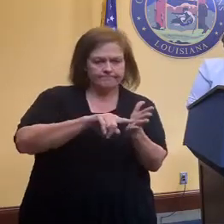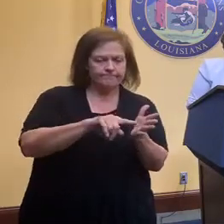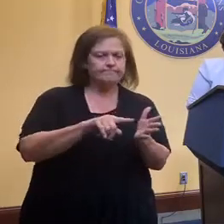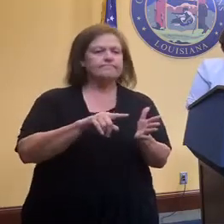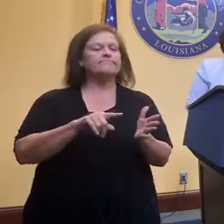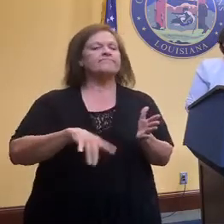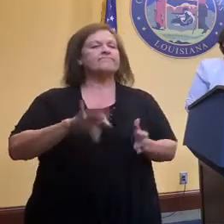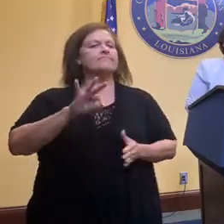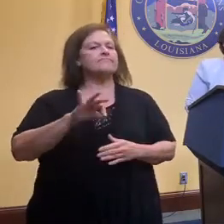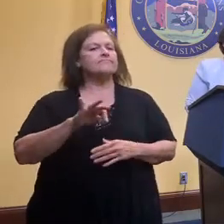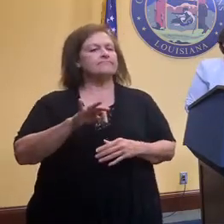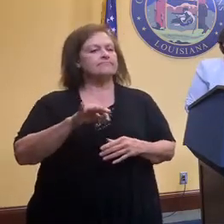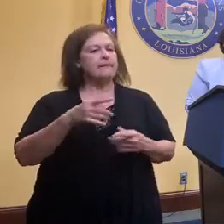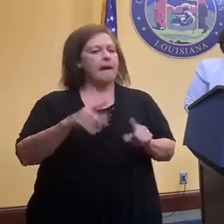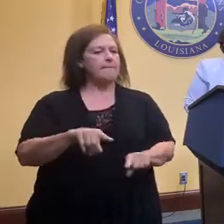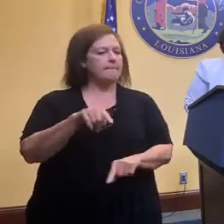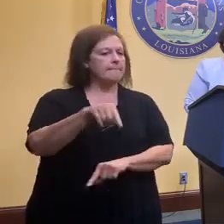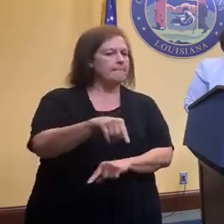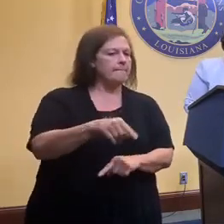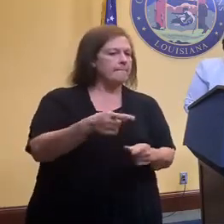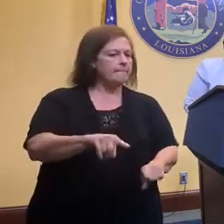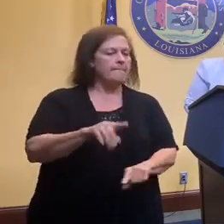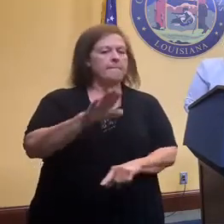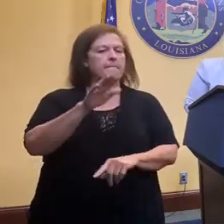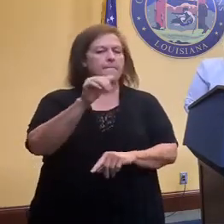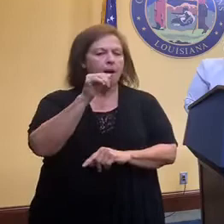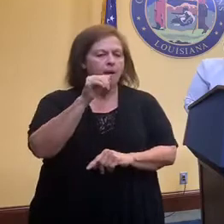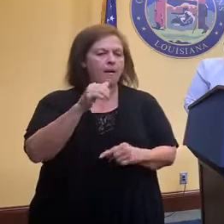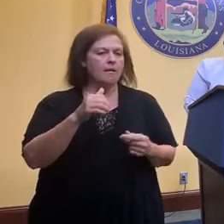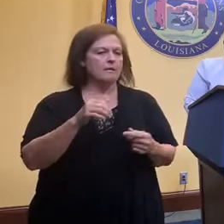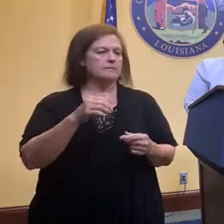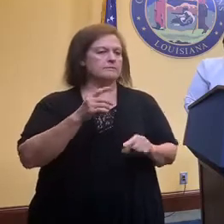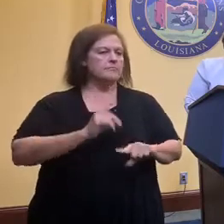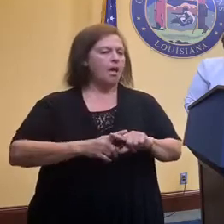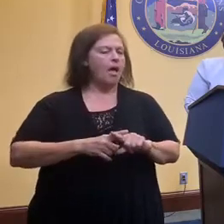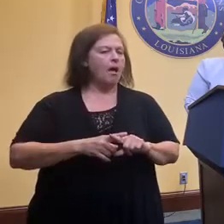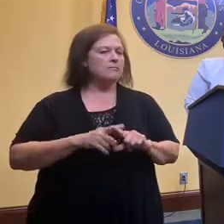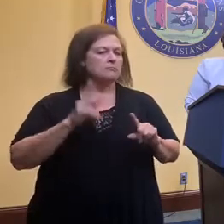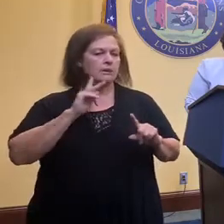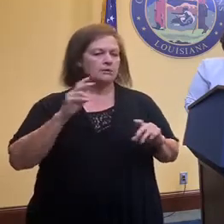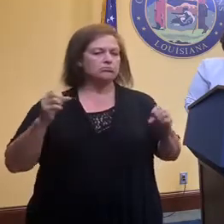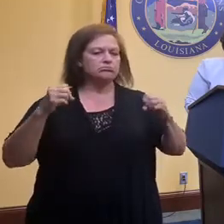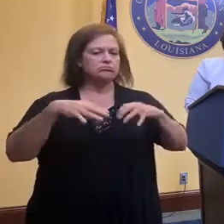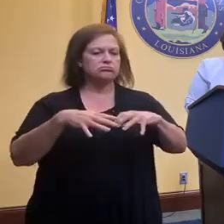bars as well as large gatherings. This is